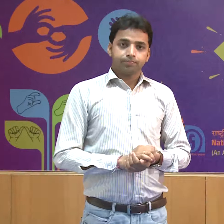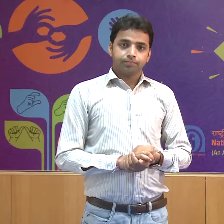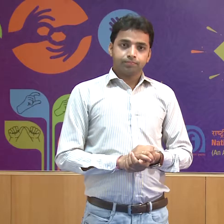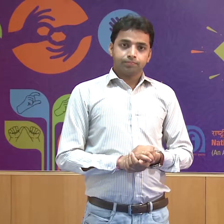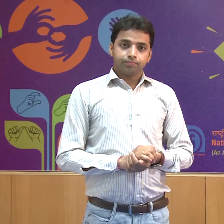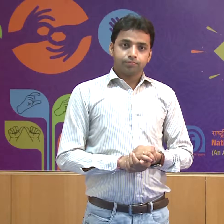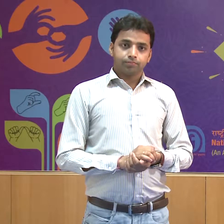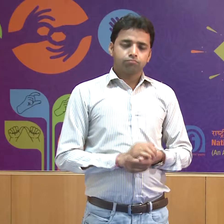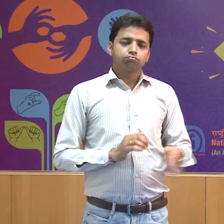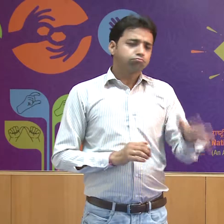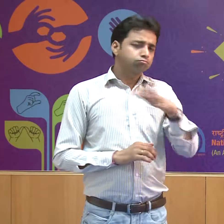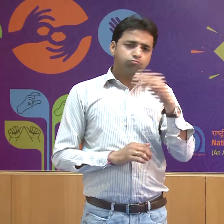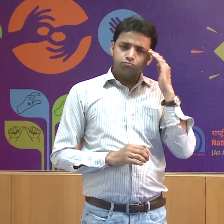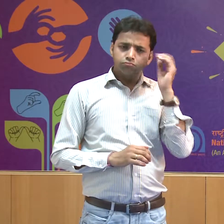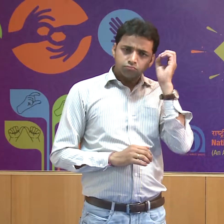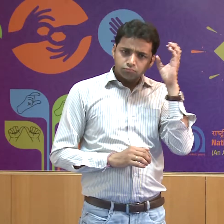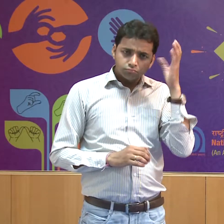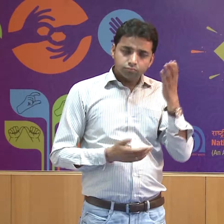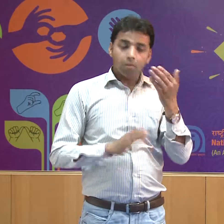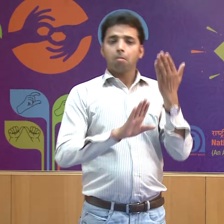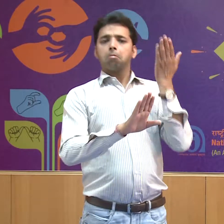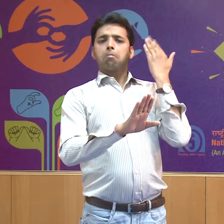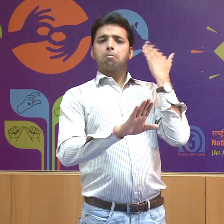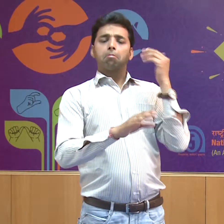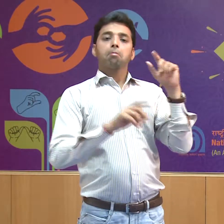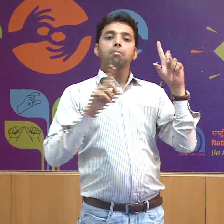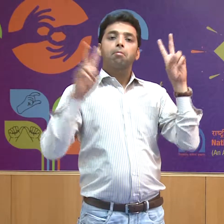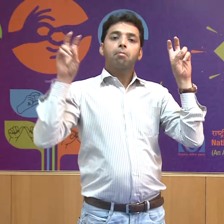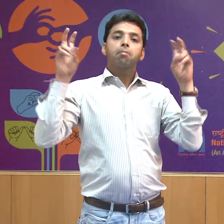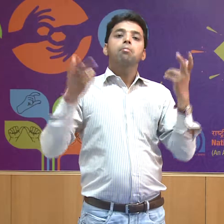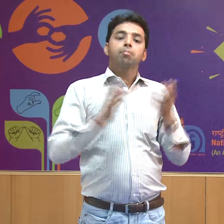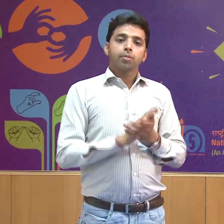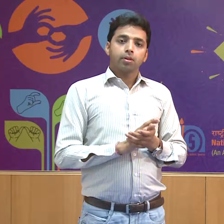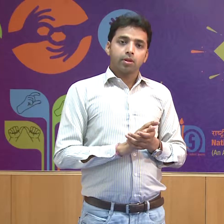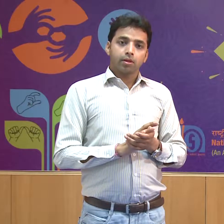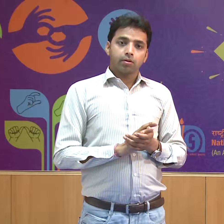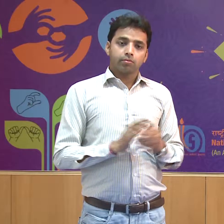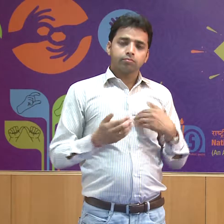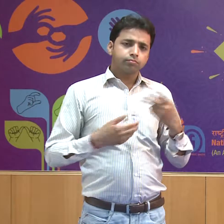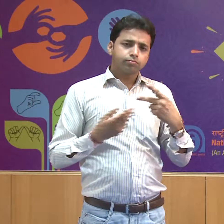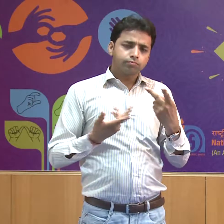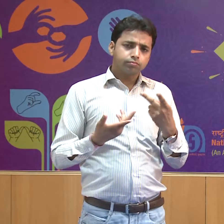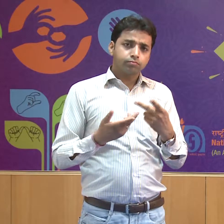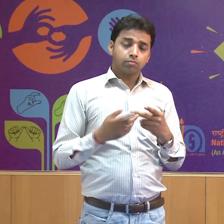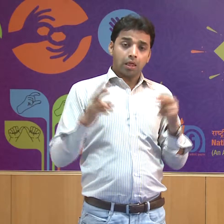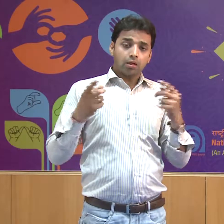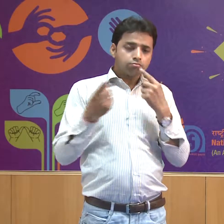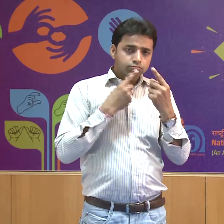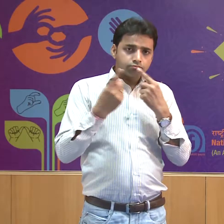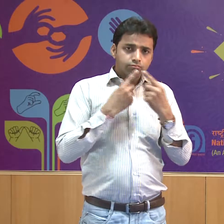You are aware that in the previous lesson we had discussed the concept of